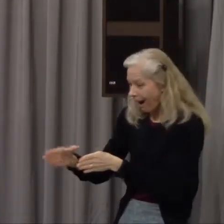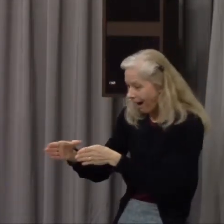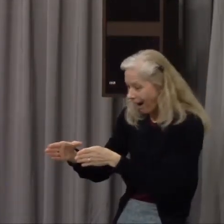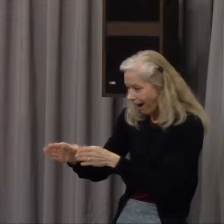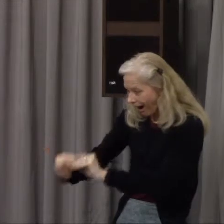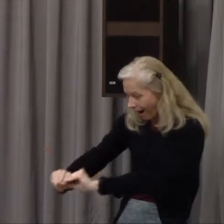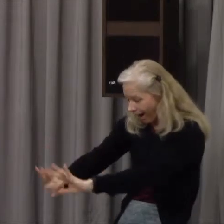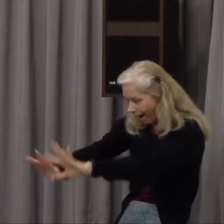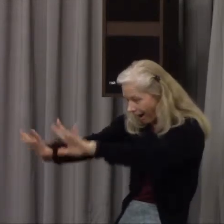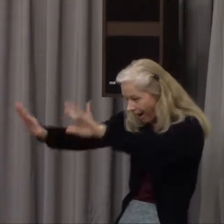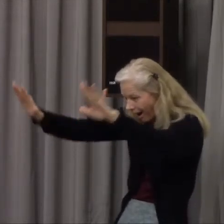To the saved,